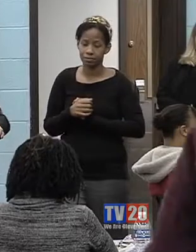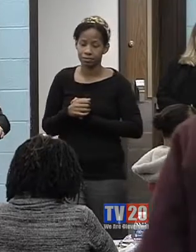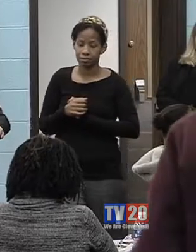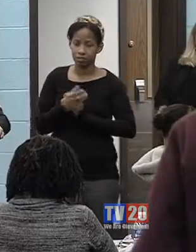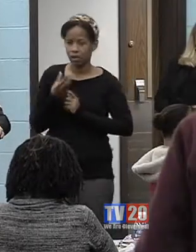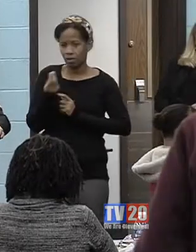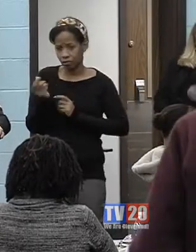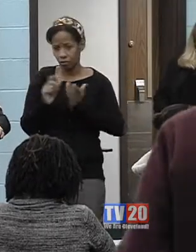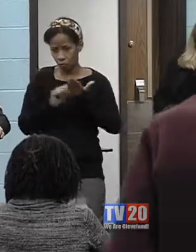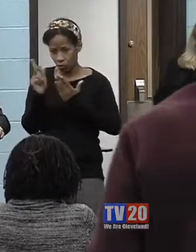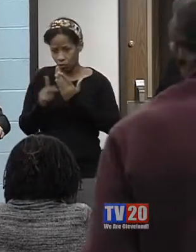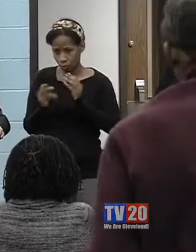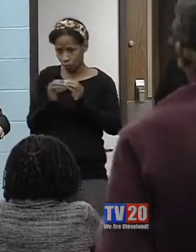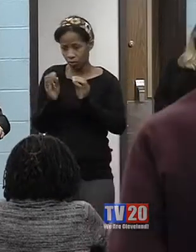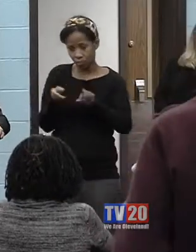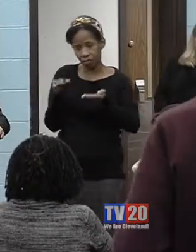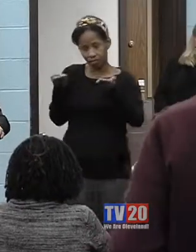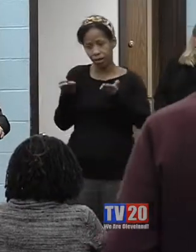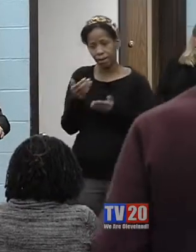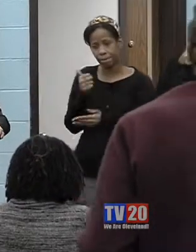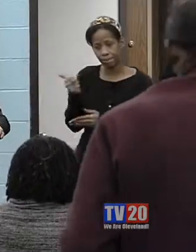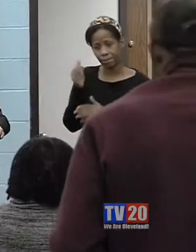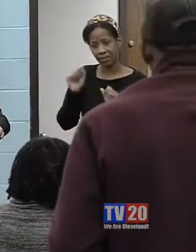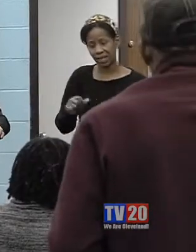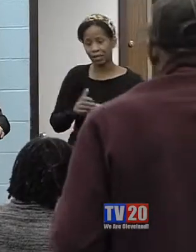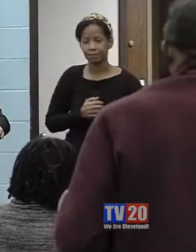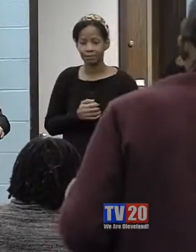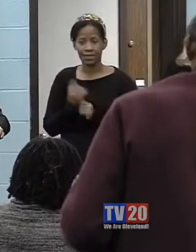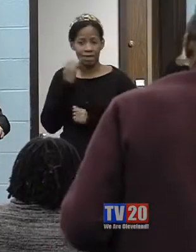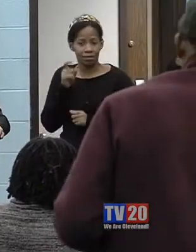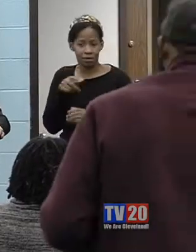are a few programs that we provide transportation